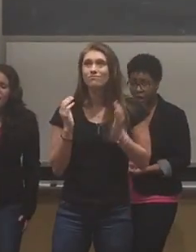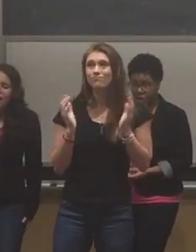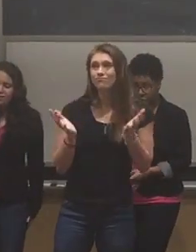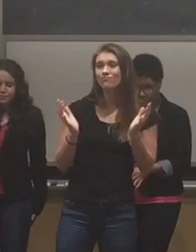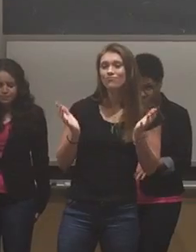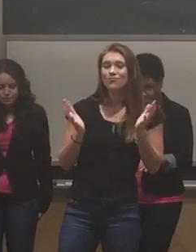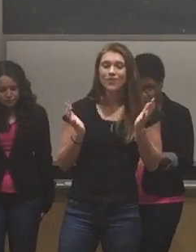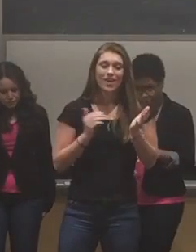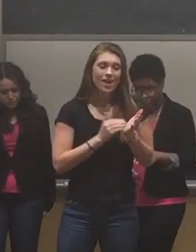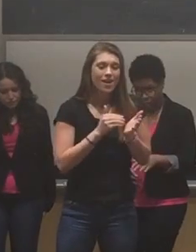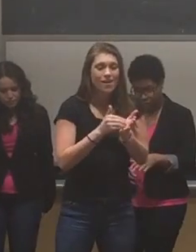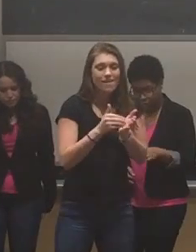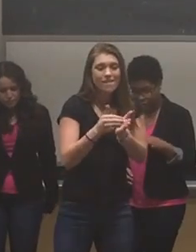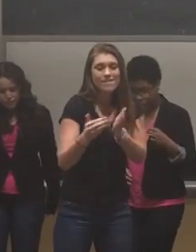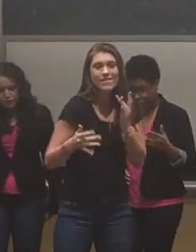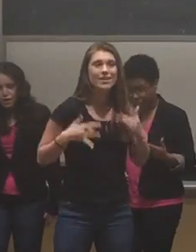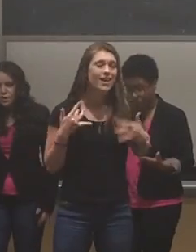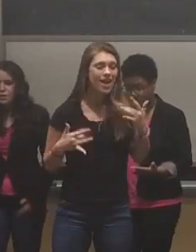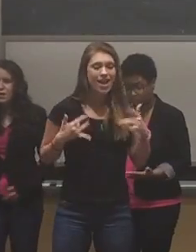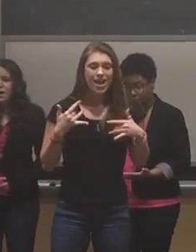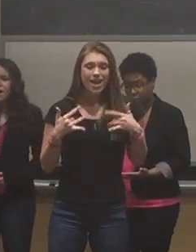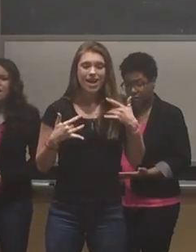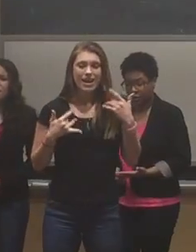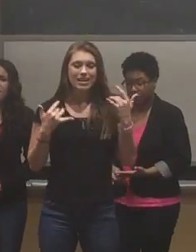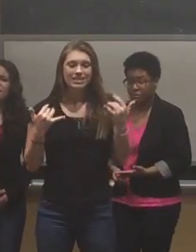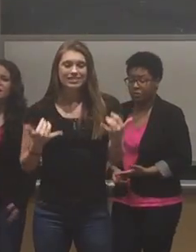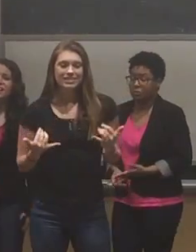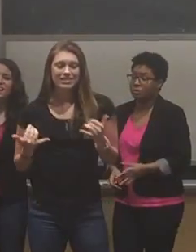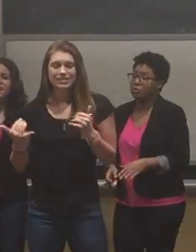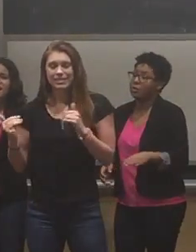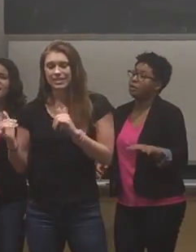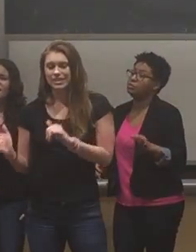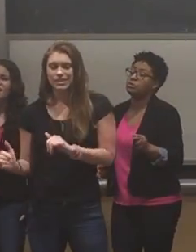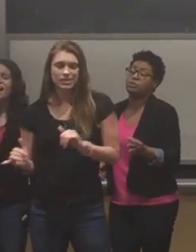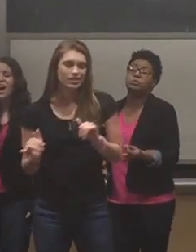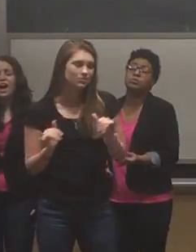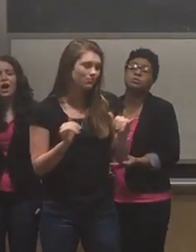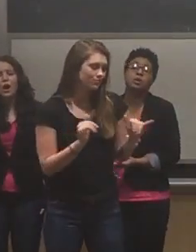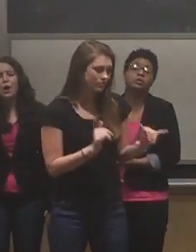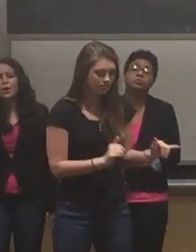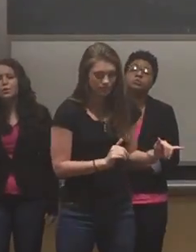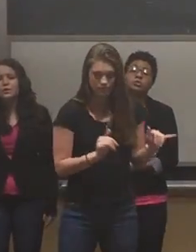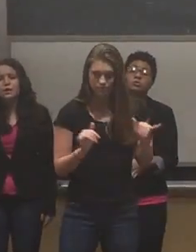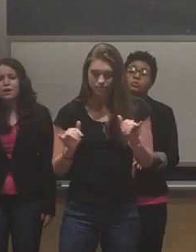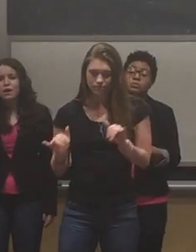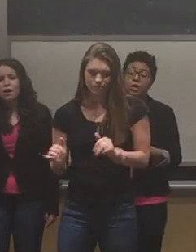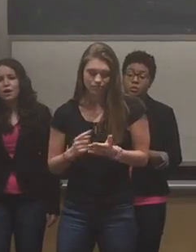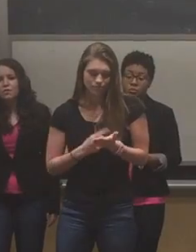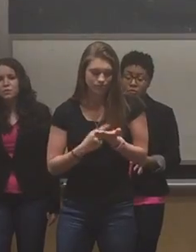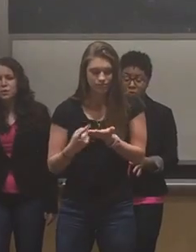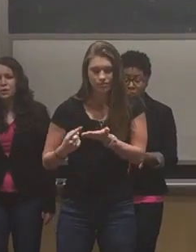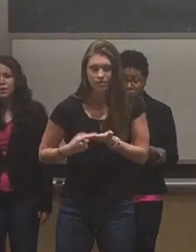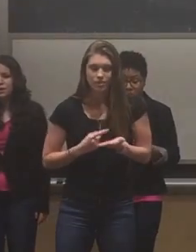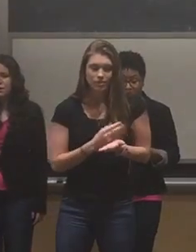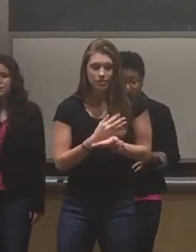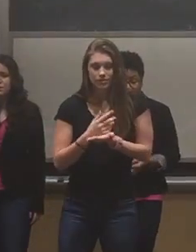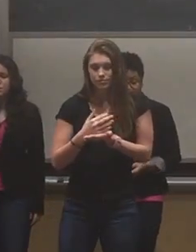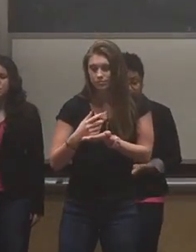know we're running out of words is